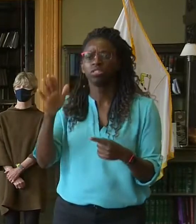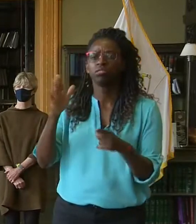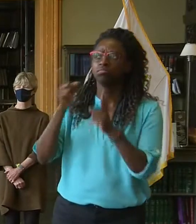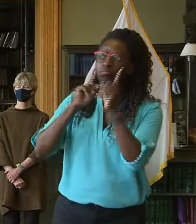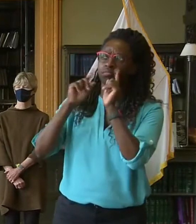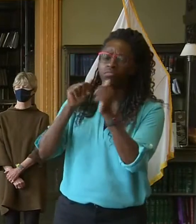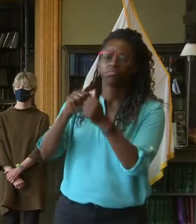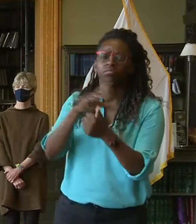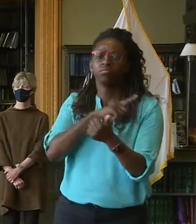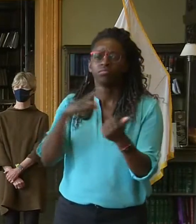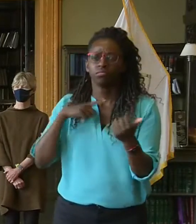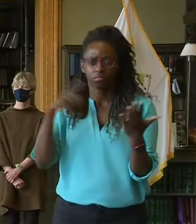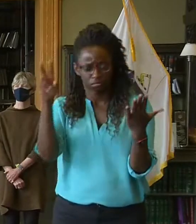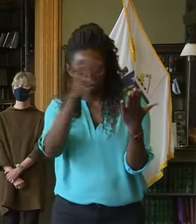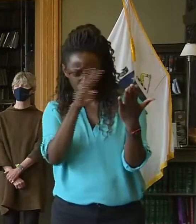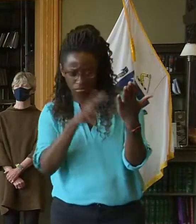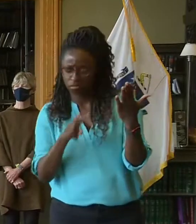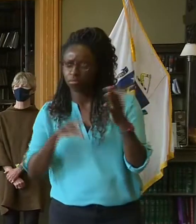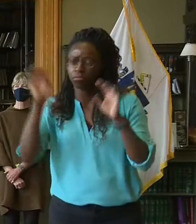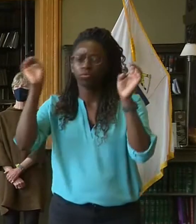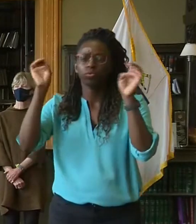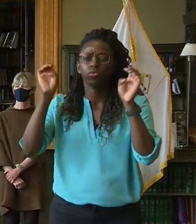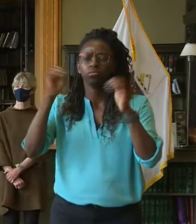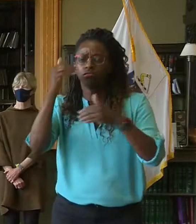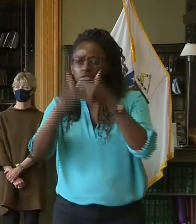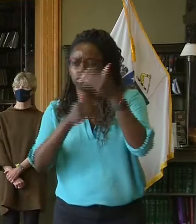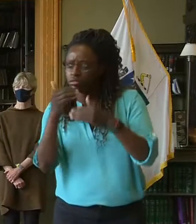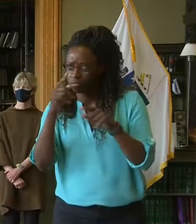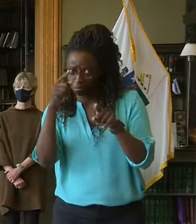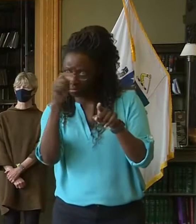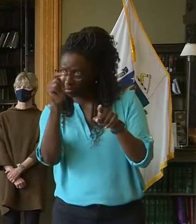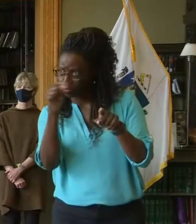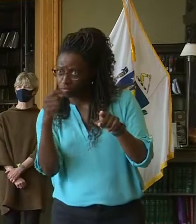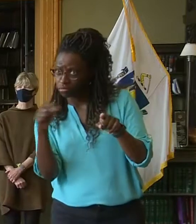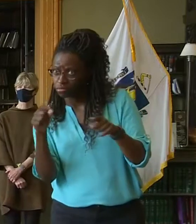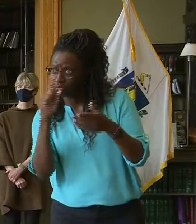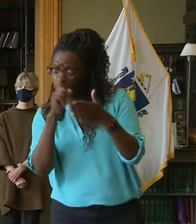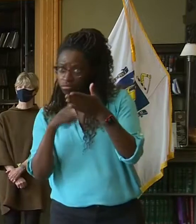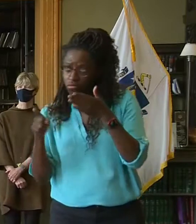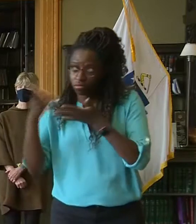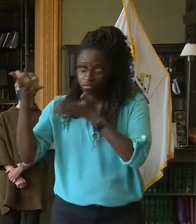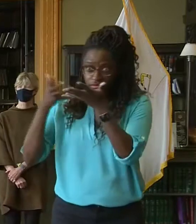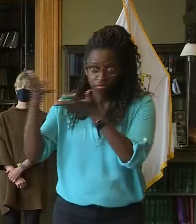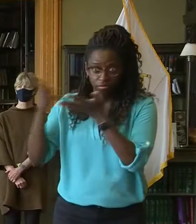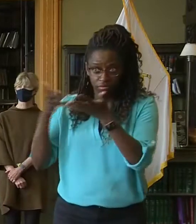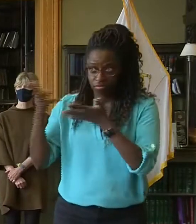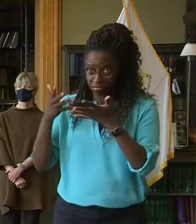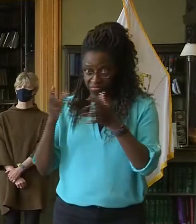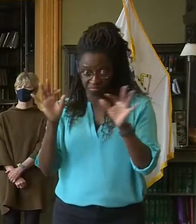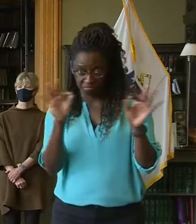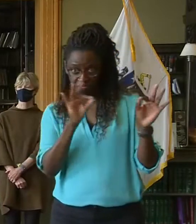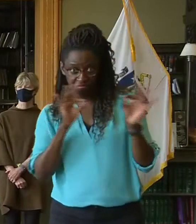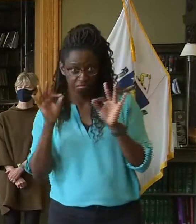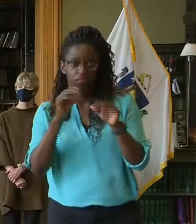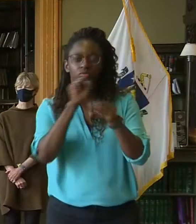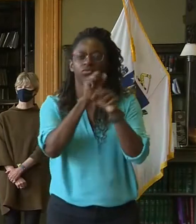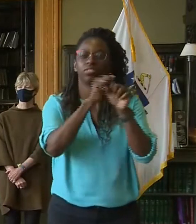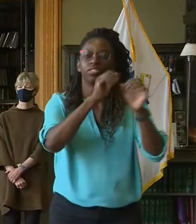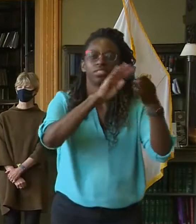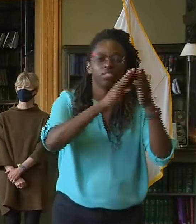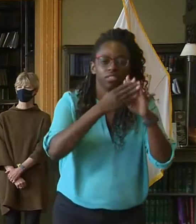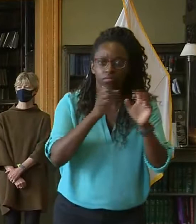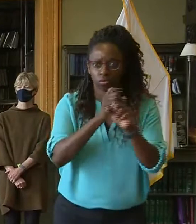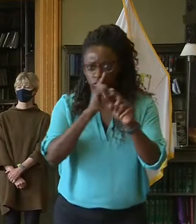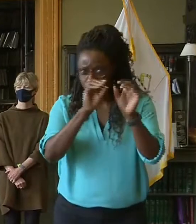15 months. We'll work with our colleagues in the legislature and with municipal leaders to address these issues, hopefully